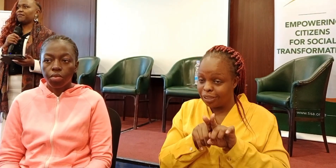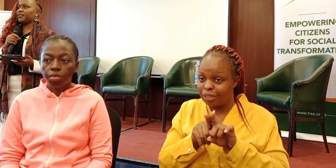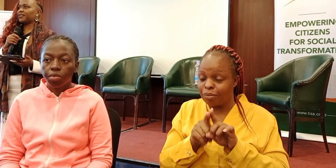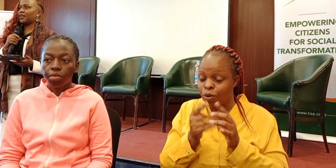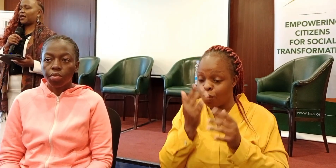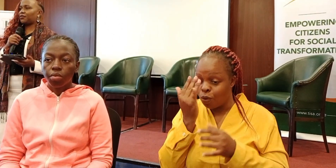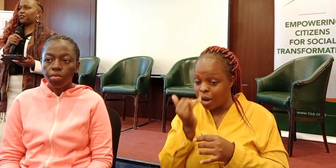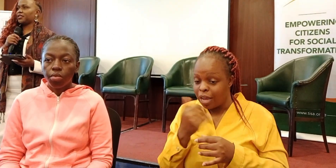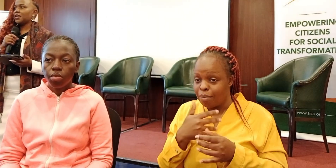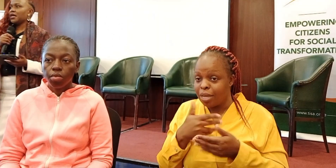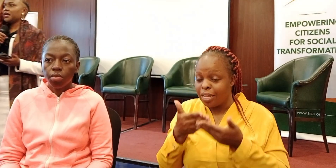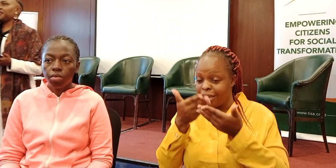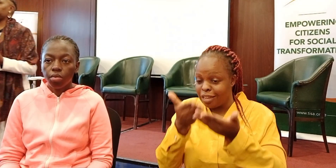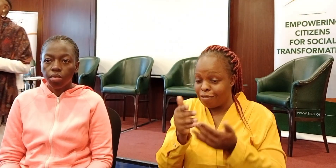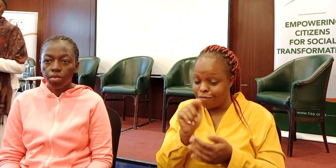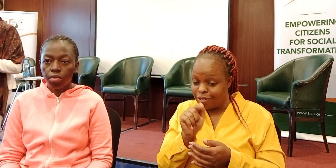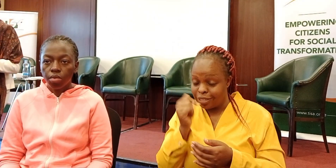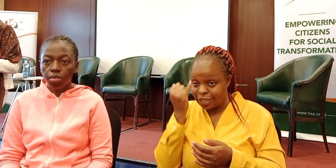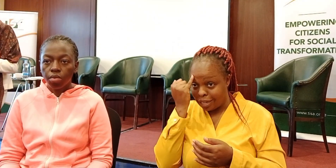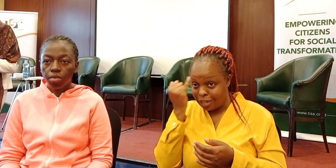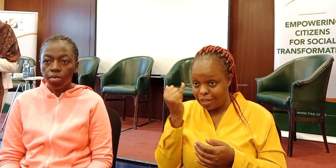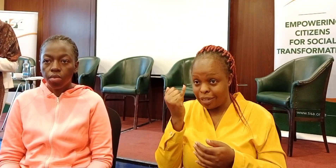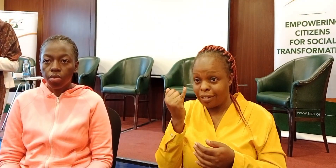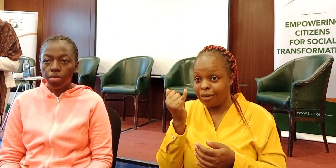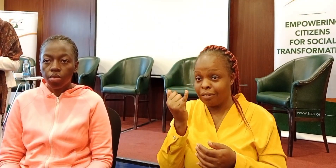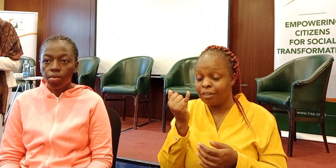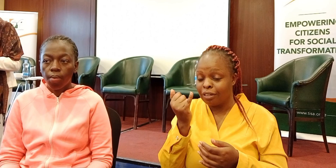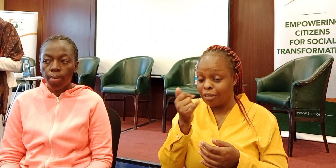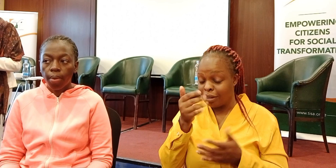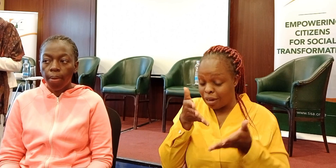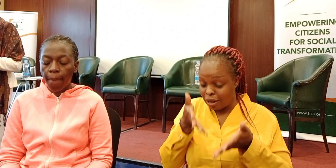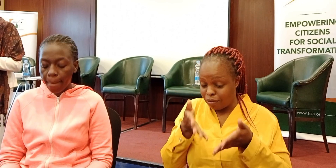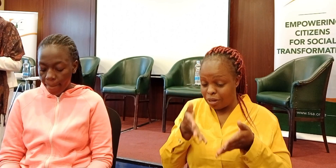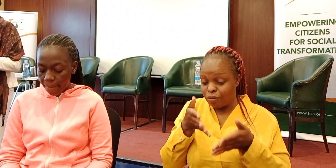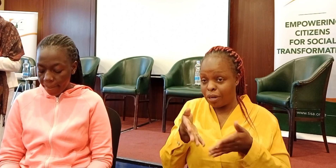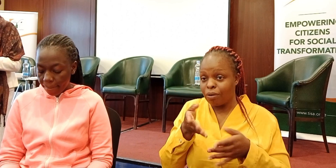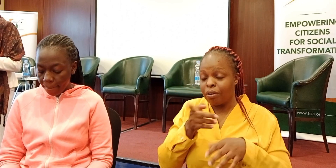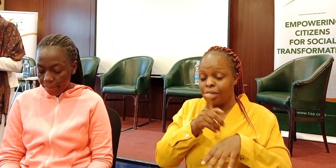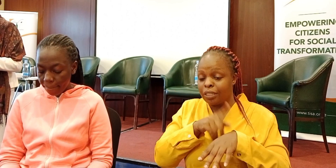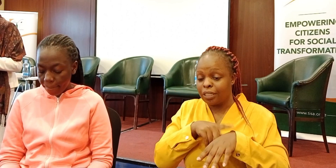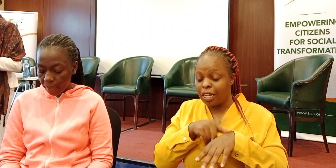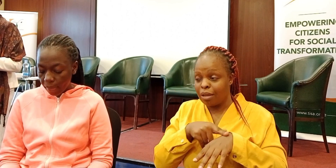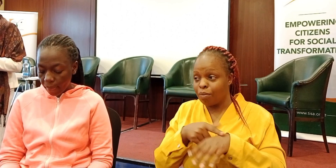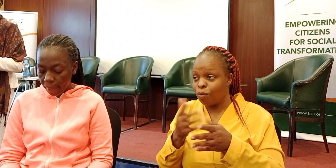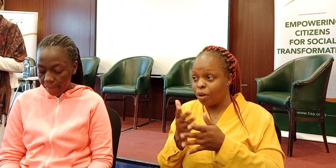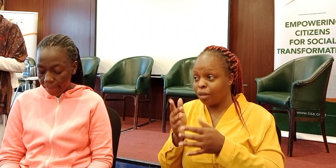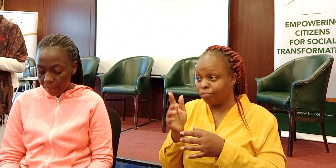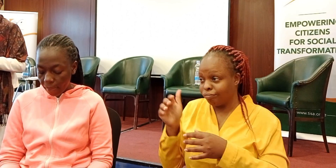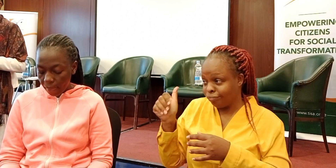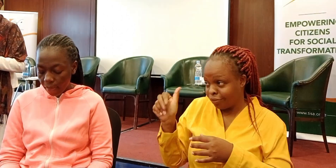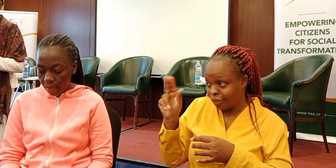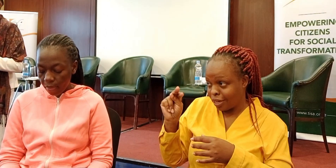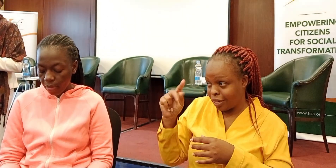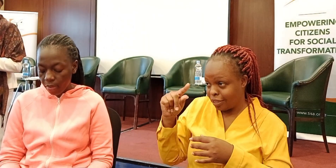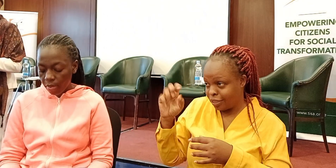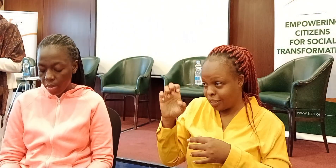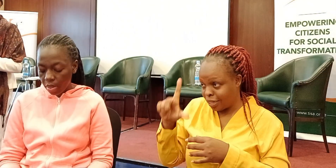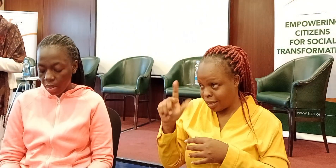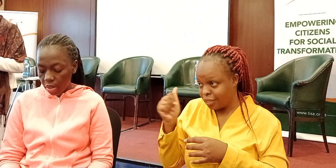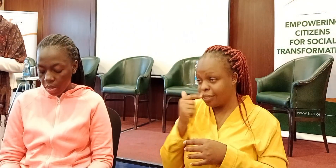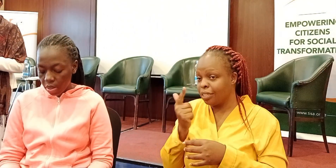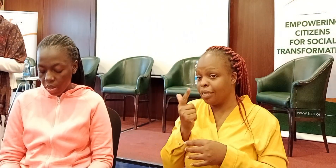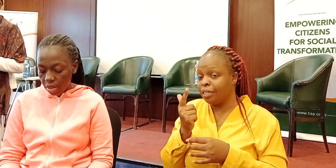going to give this analogy is because we are at a time where my colleague Angela says, when the